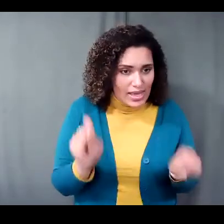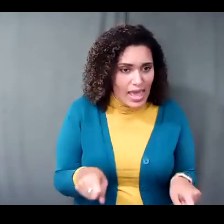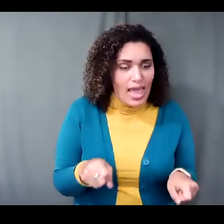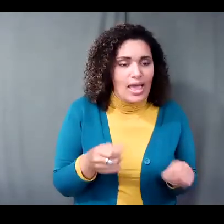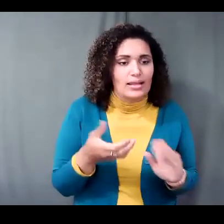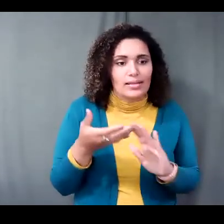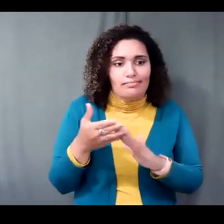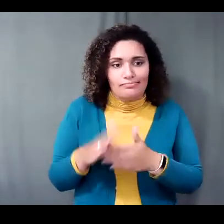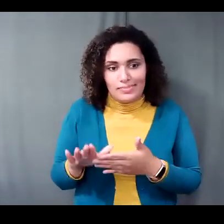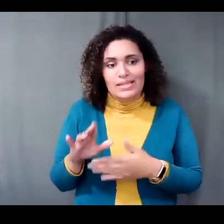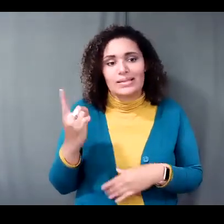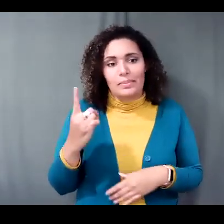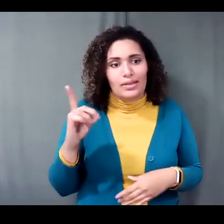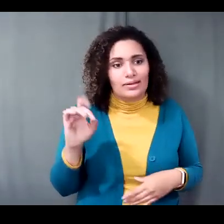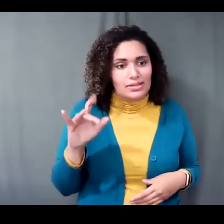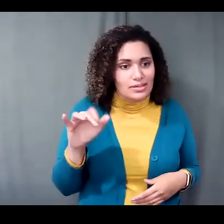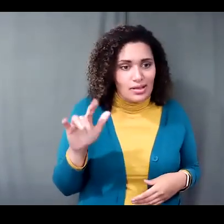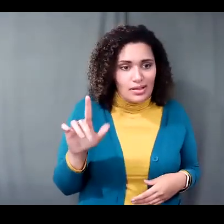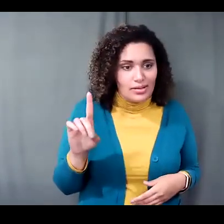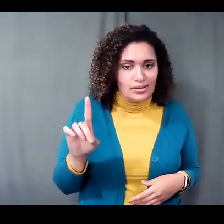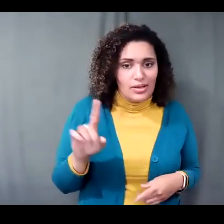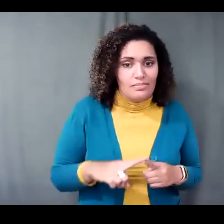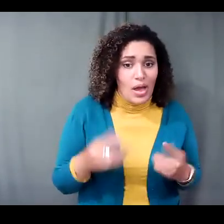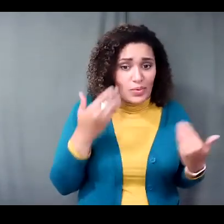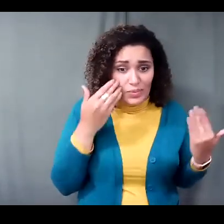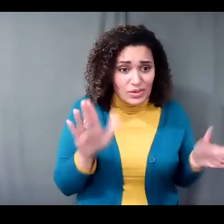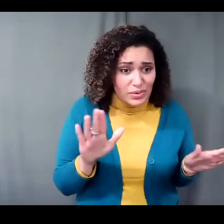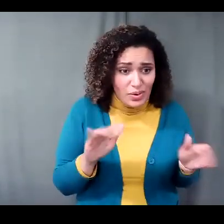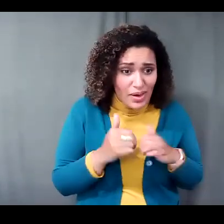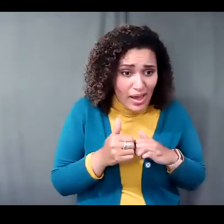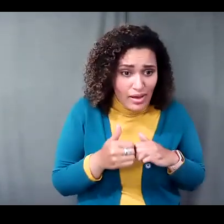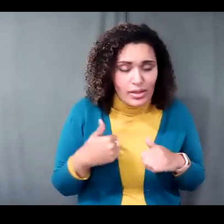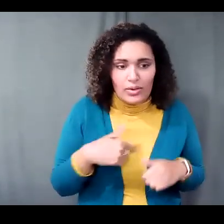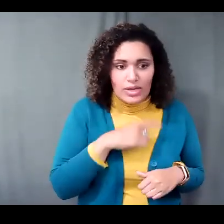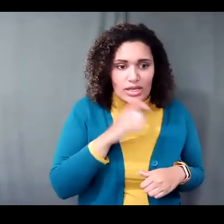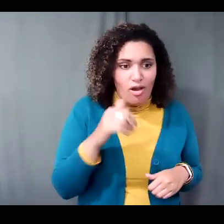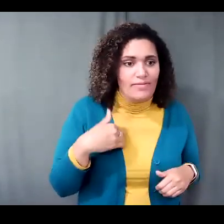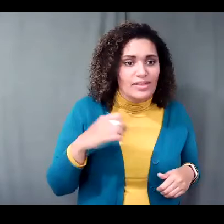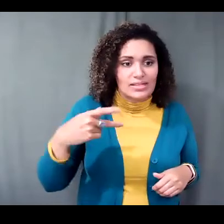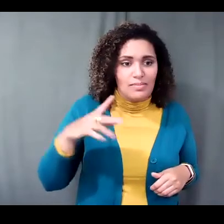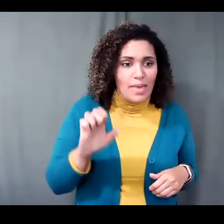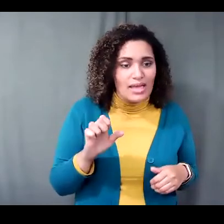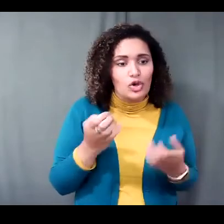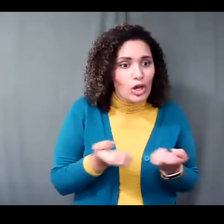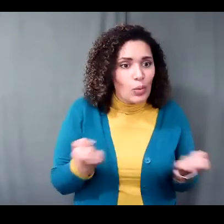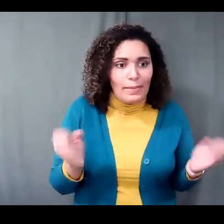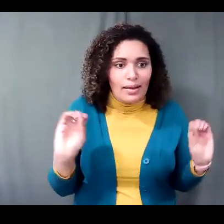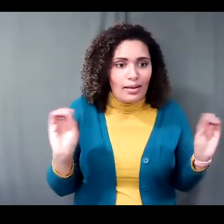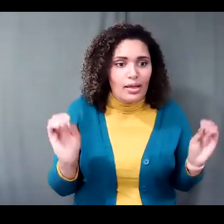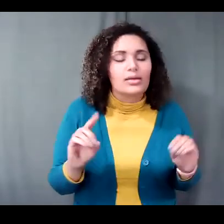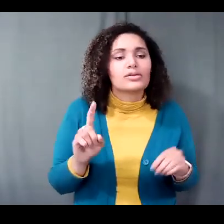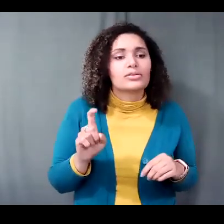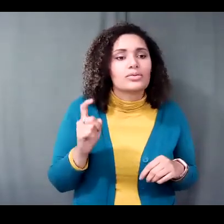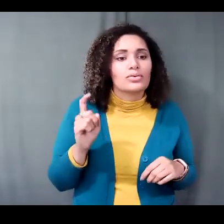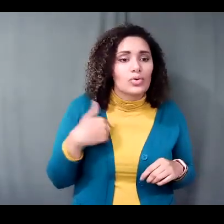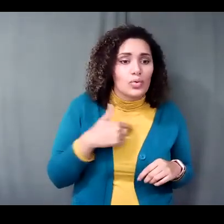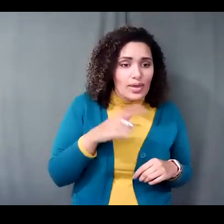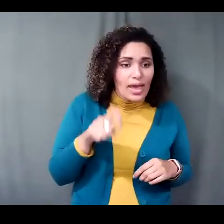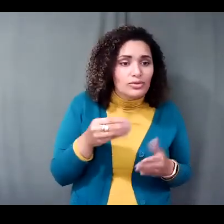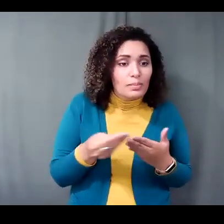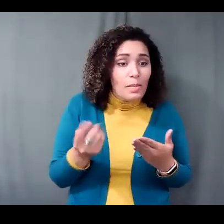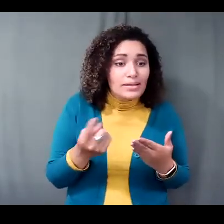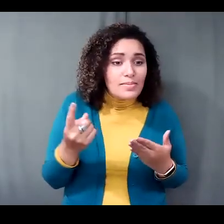make more the traditional way, where we fermented it part way and then kept it sweet and added alcohol much higher, at a much higher sugar level, and